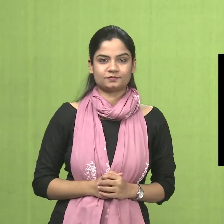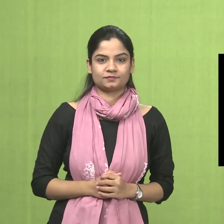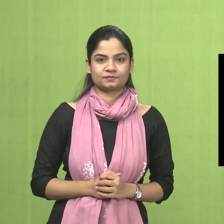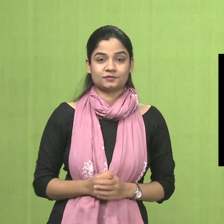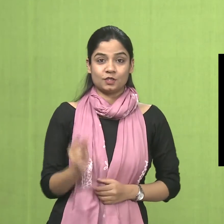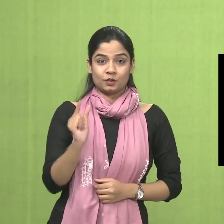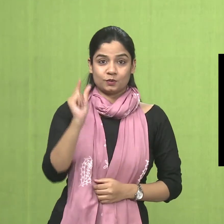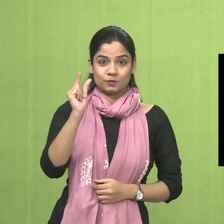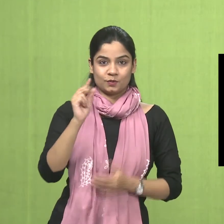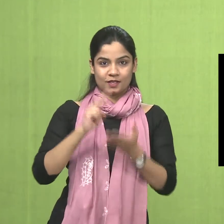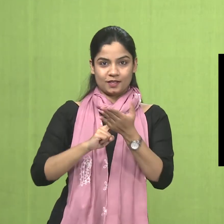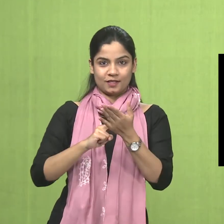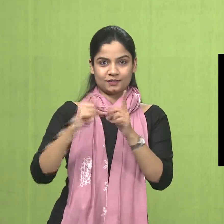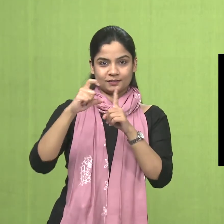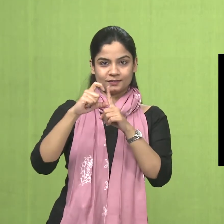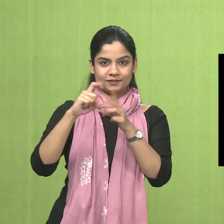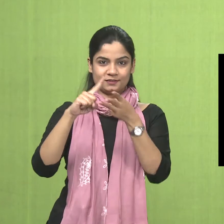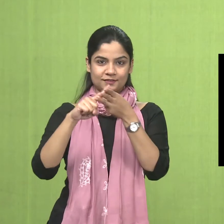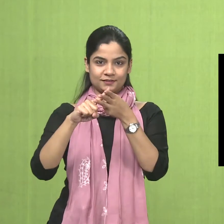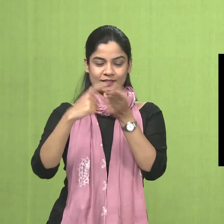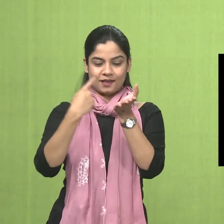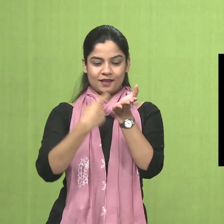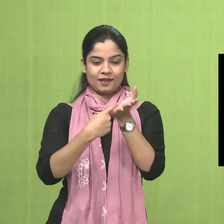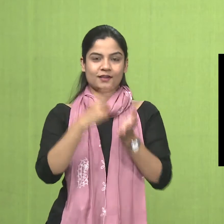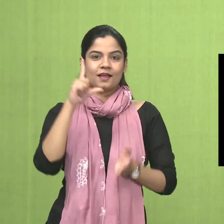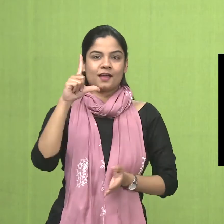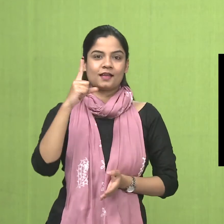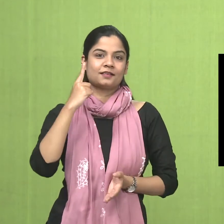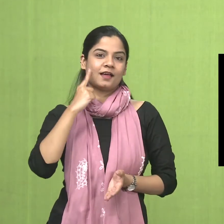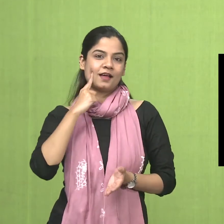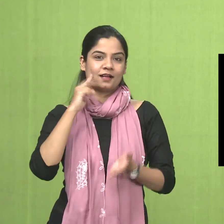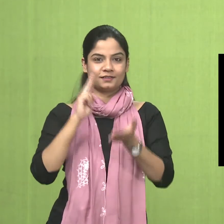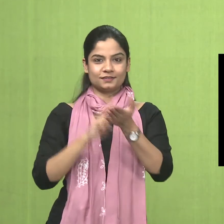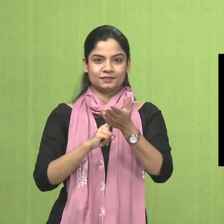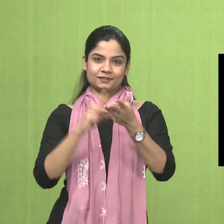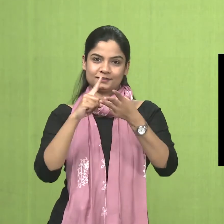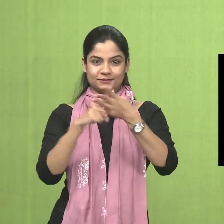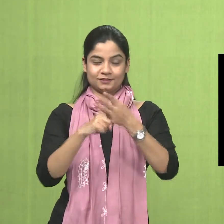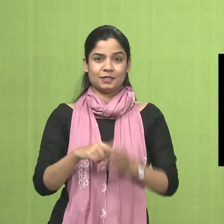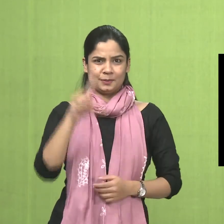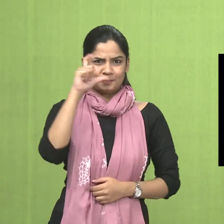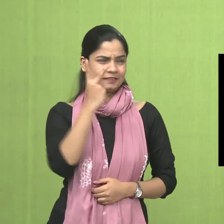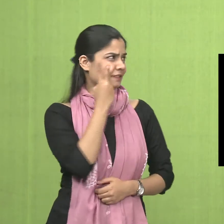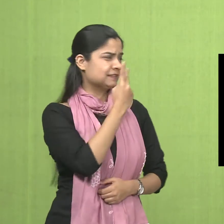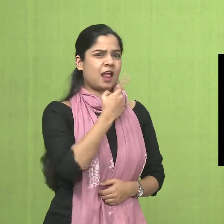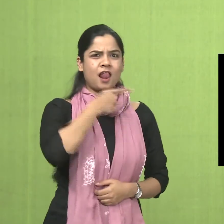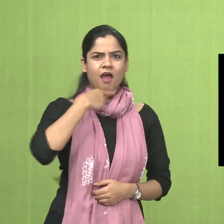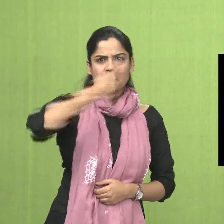Underline, as you can see in the picture, there are different kinds of lines that are there. When you draw a line under a word or a